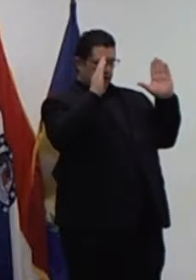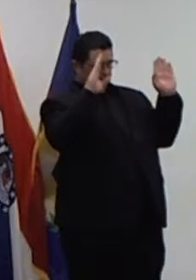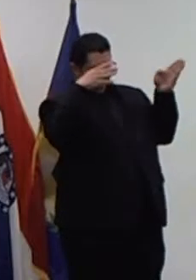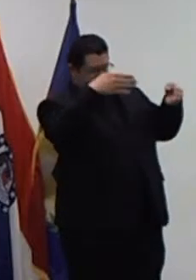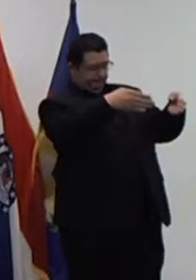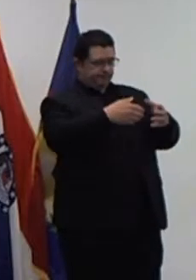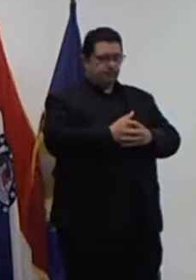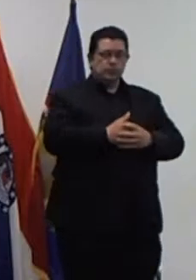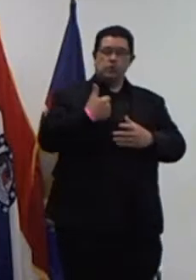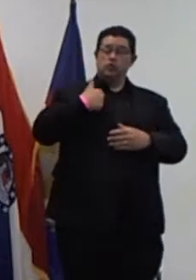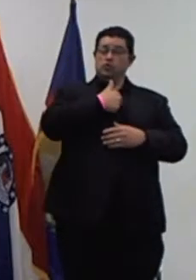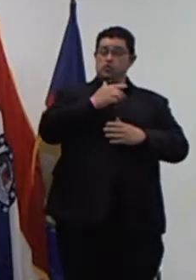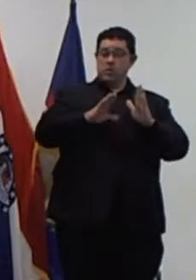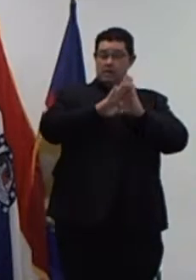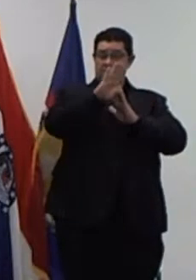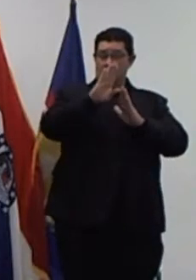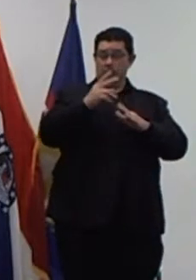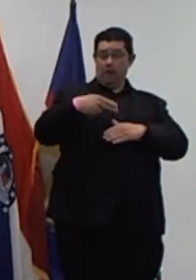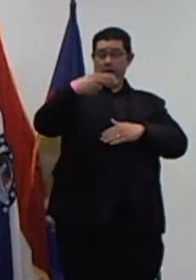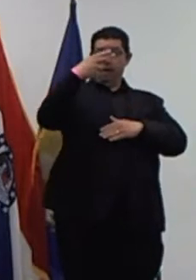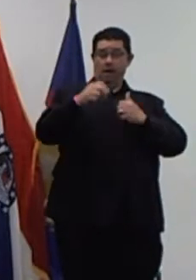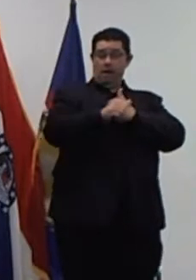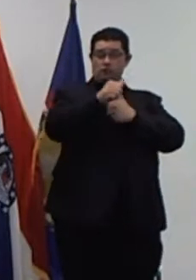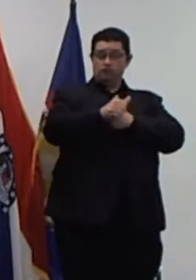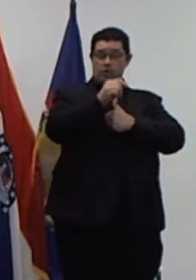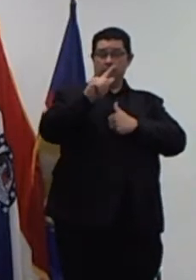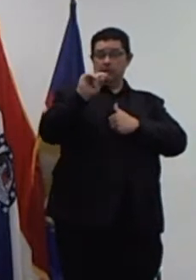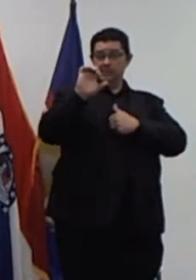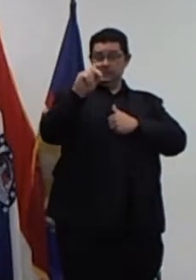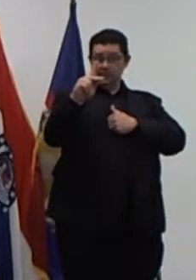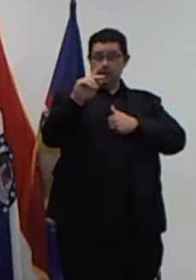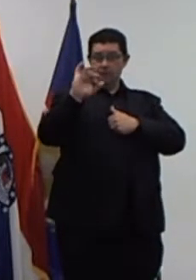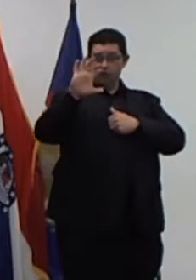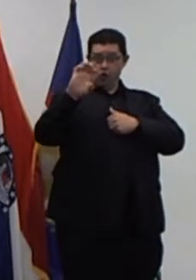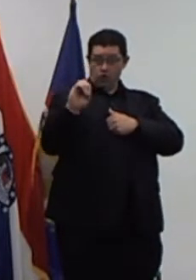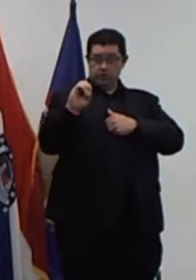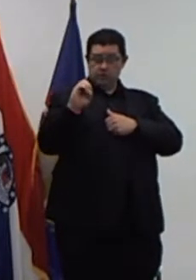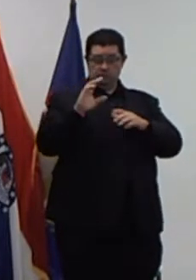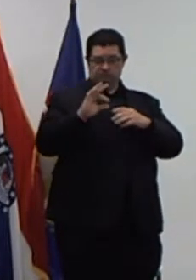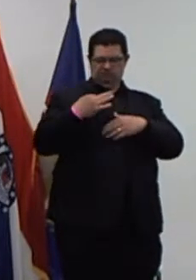So we developed a high-risk task force of volunteers,